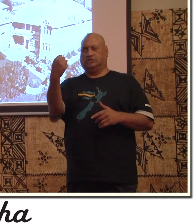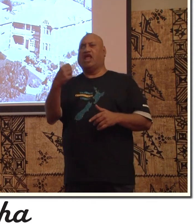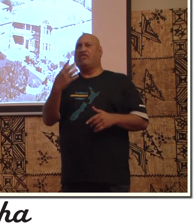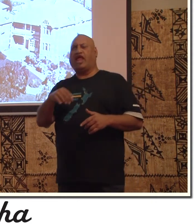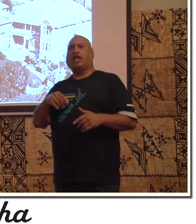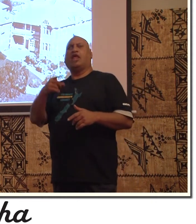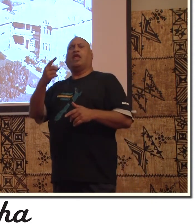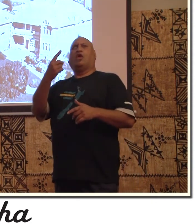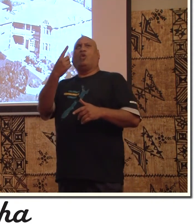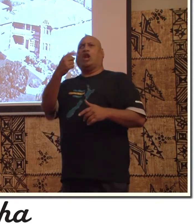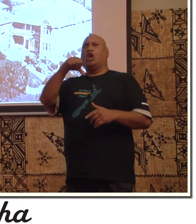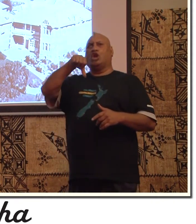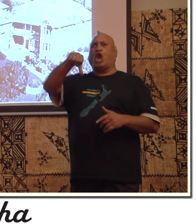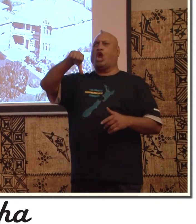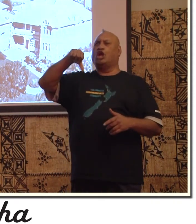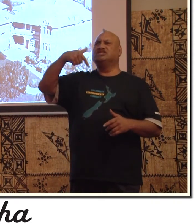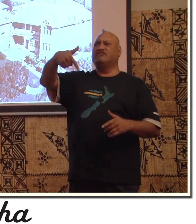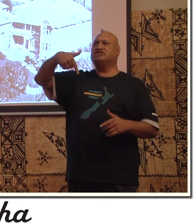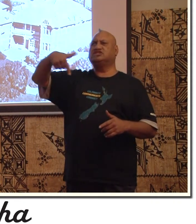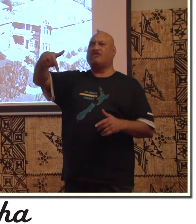was in 1998.